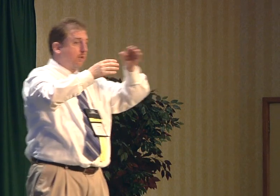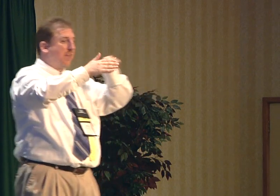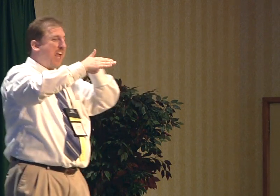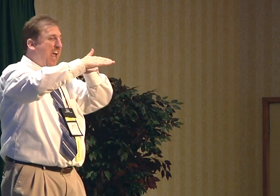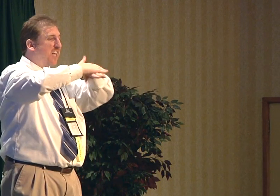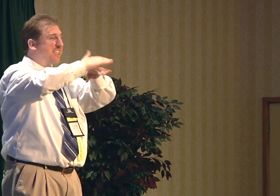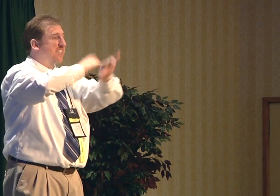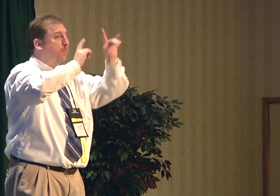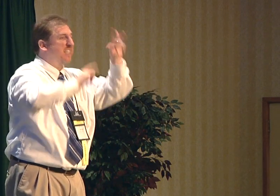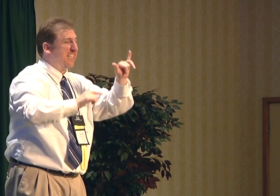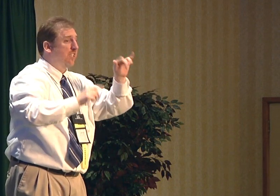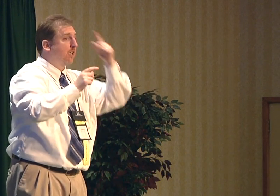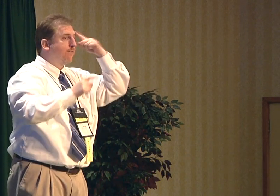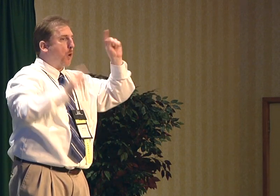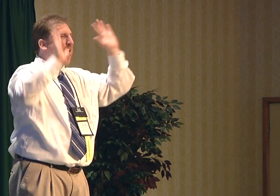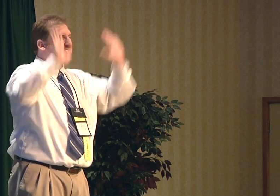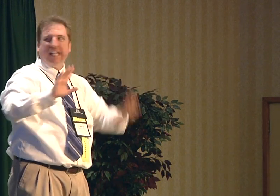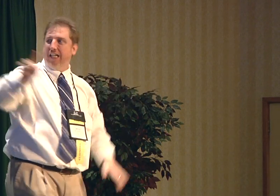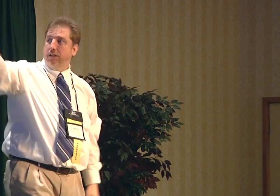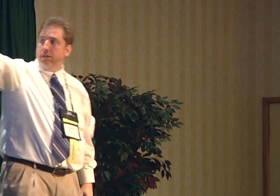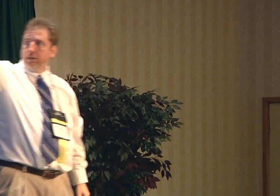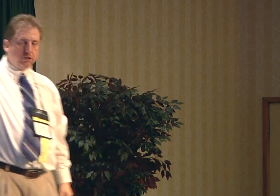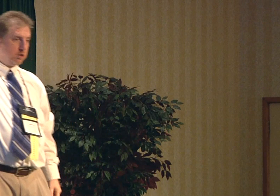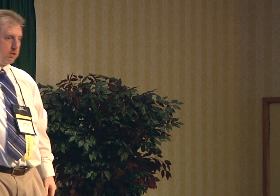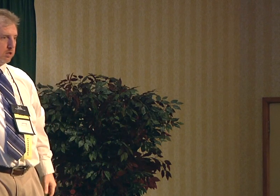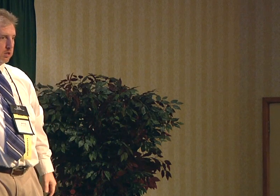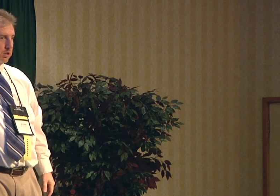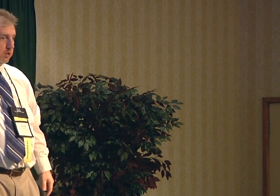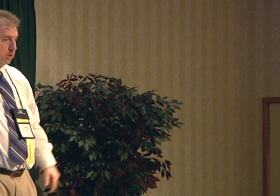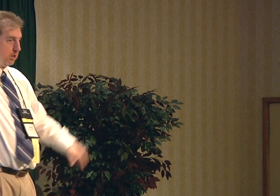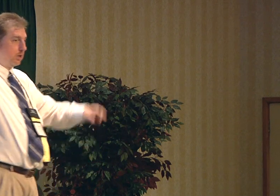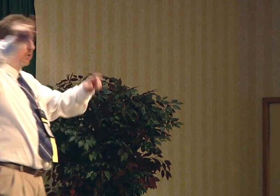I want you to substitute accessibility for excellence in this book.